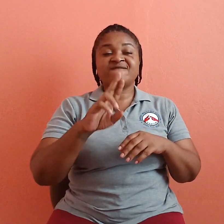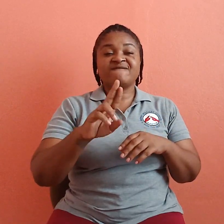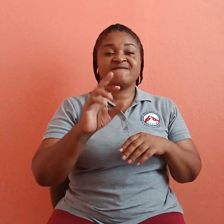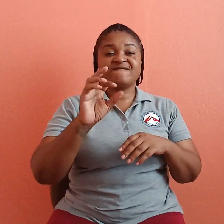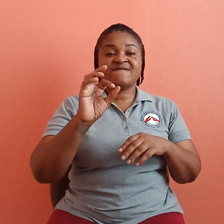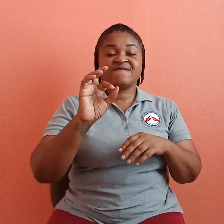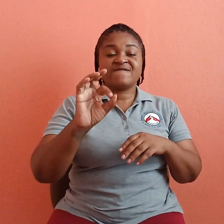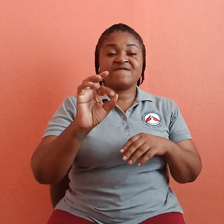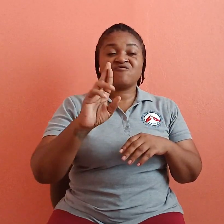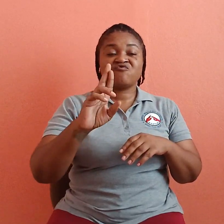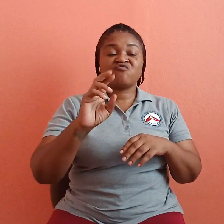Make sure